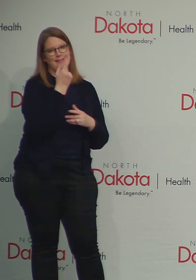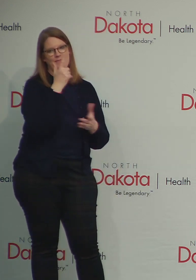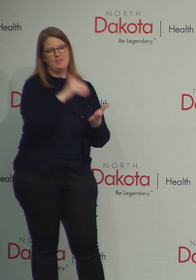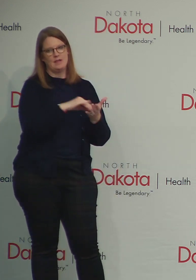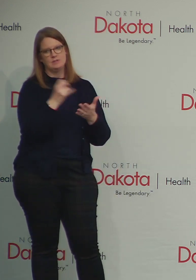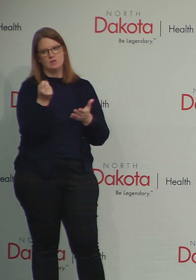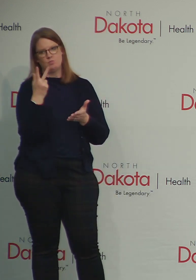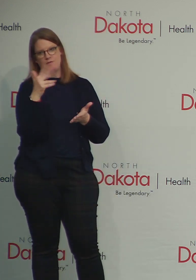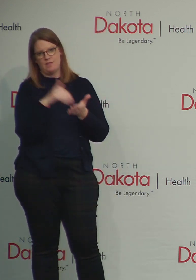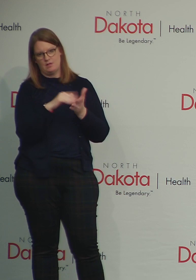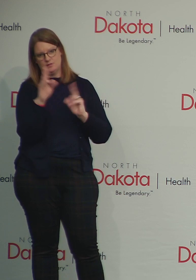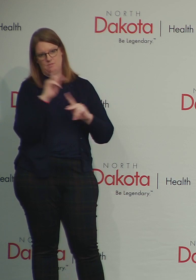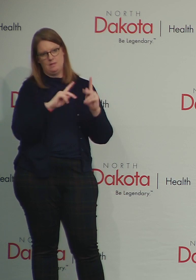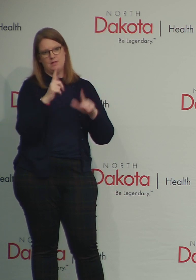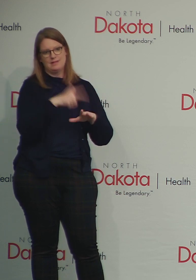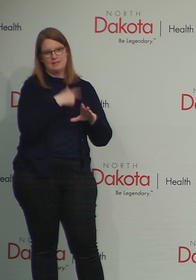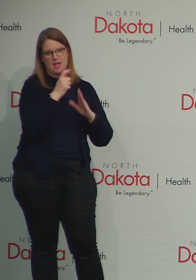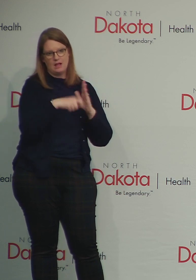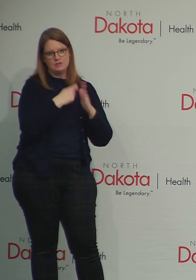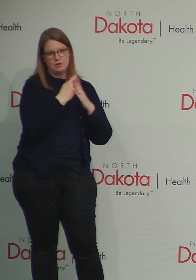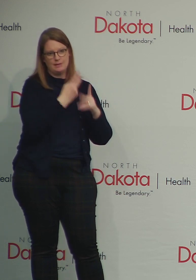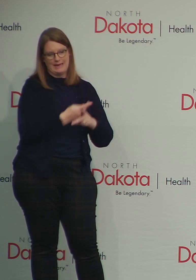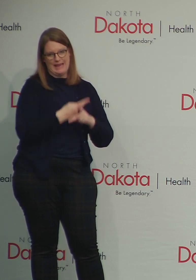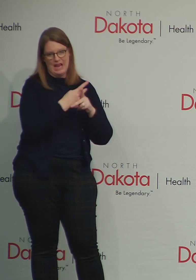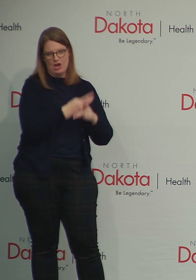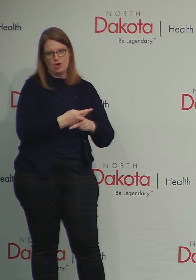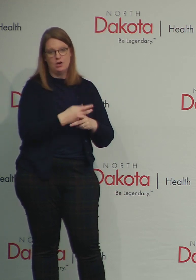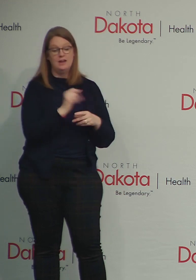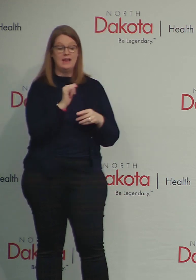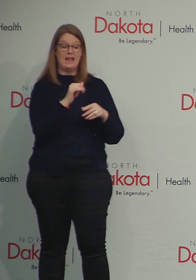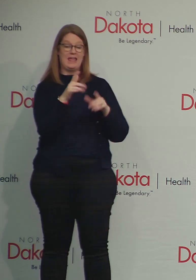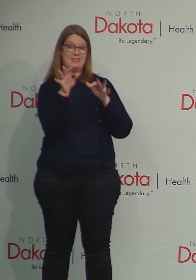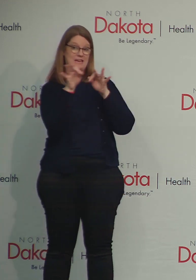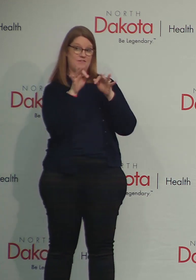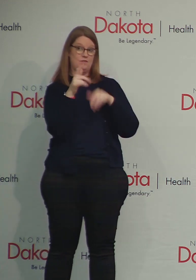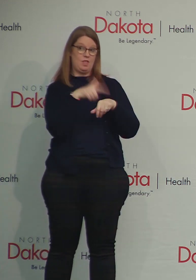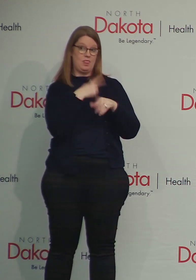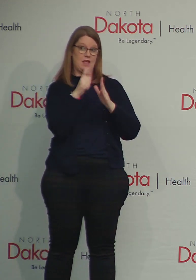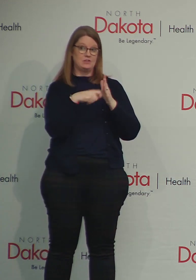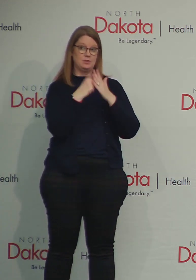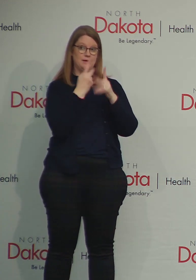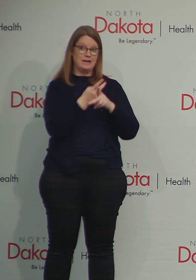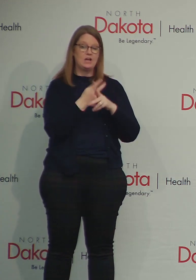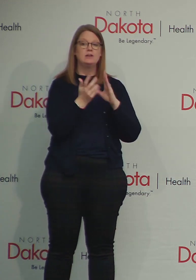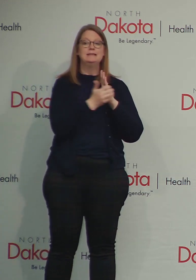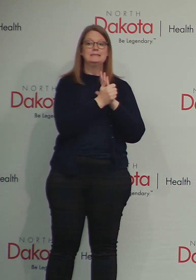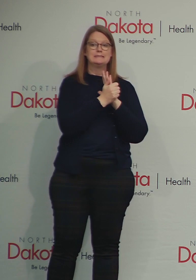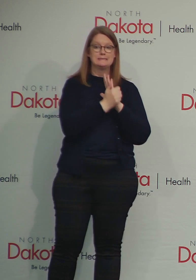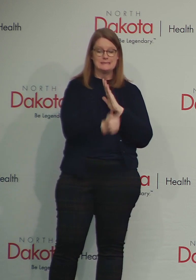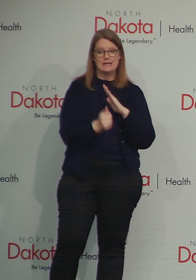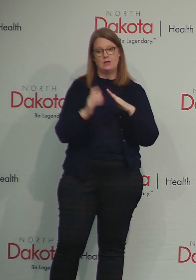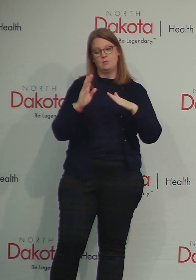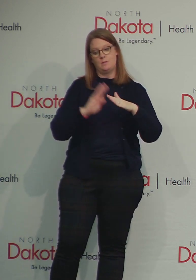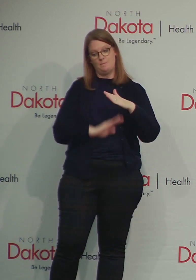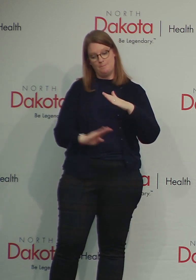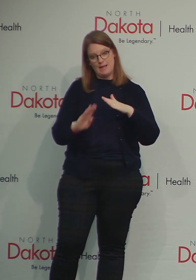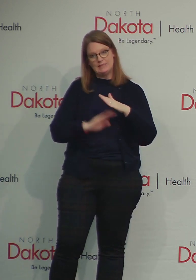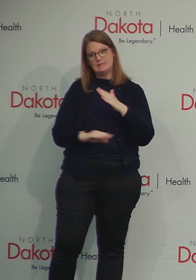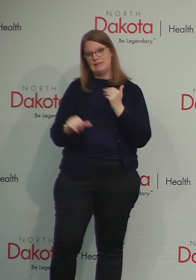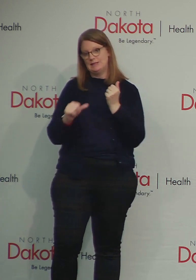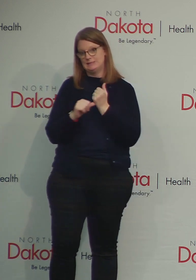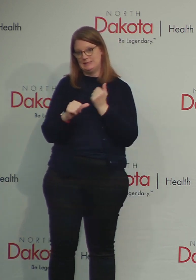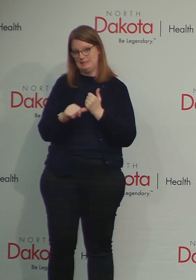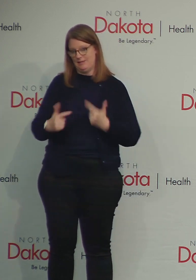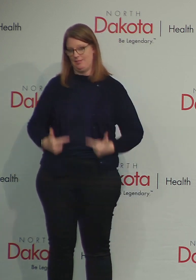12,000 people in long-term care. And the definition for long-term care includes skilled nursing facilities, basic care,